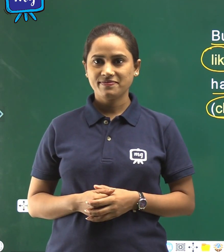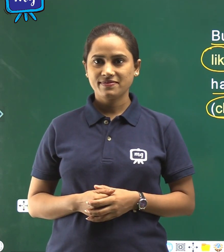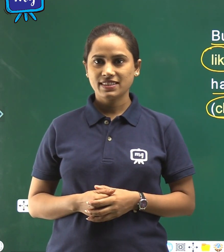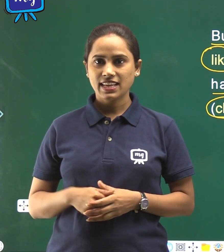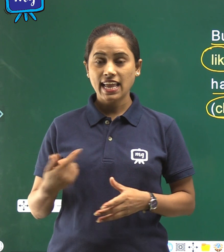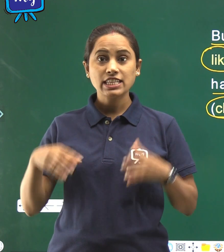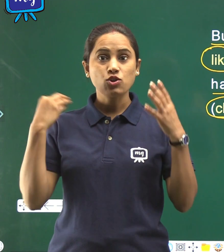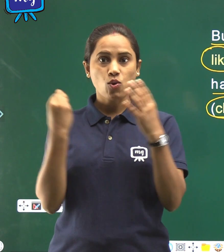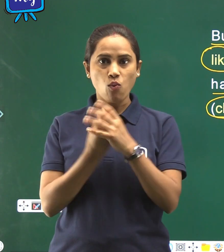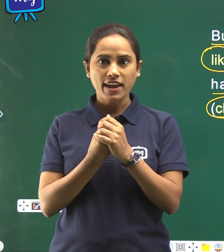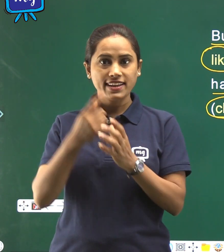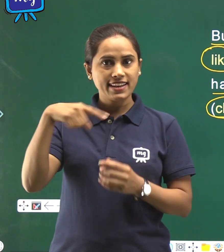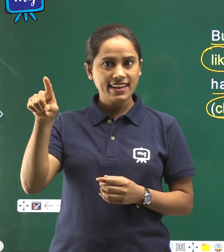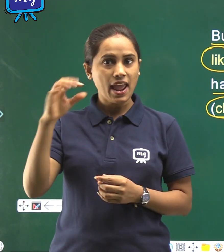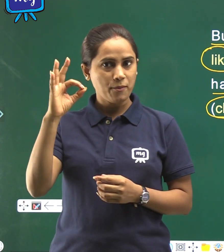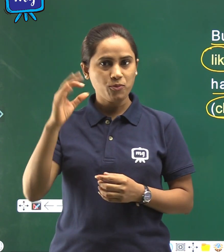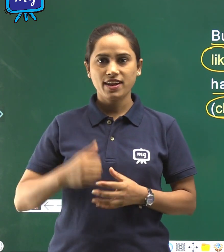quite appropriate,